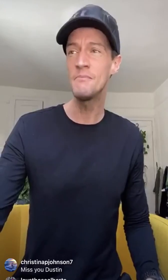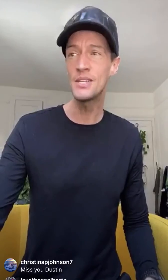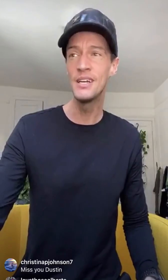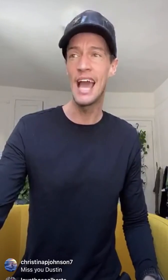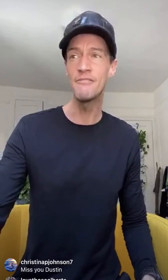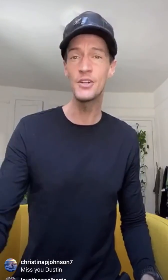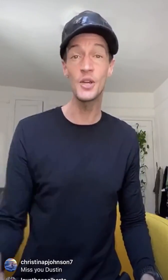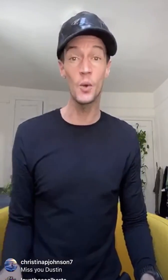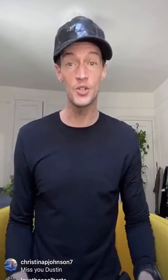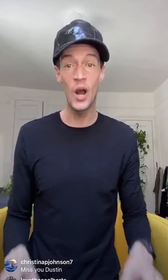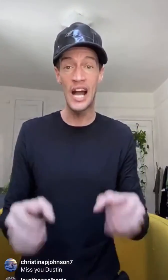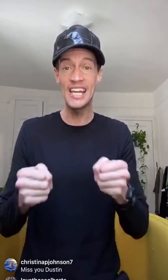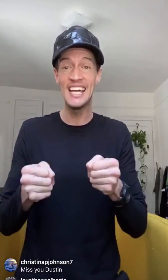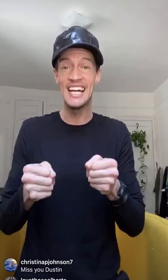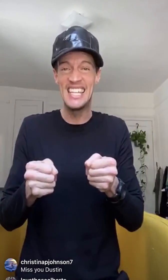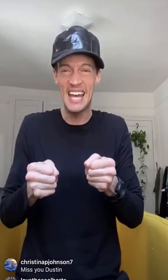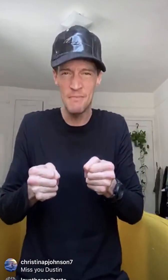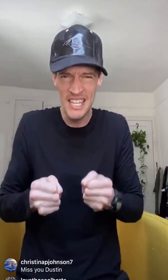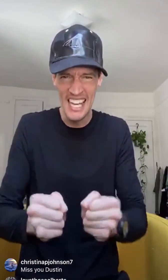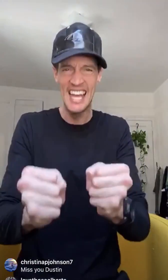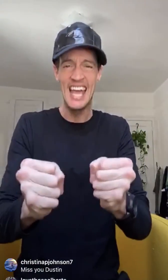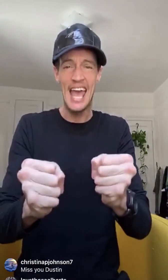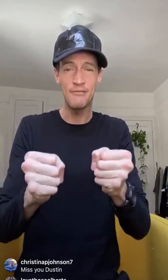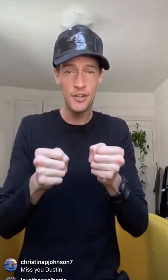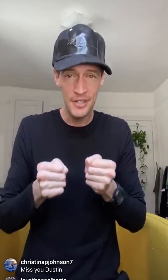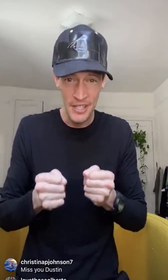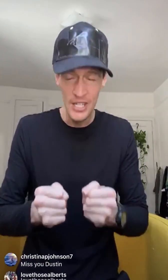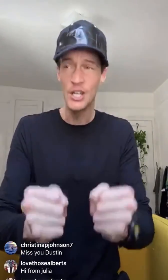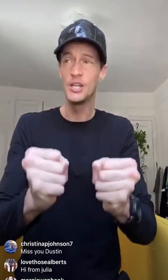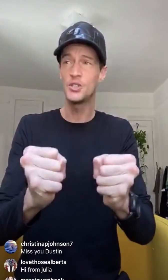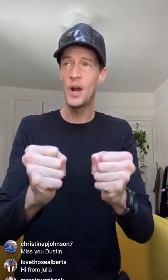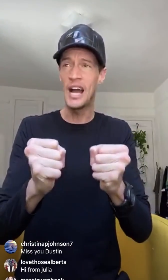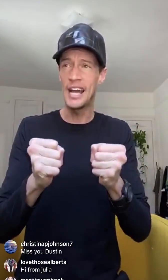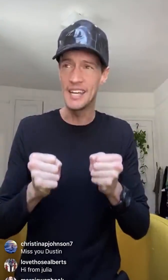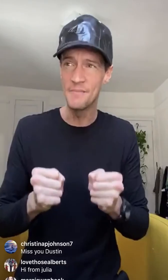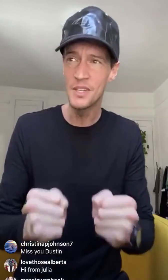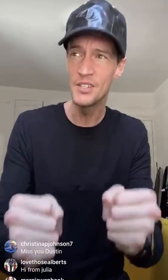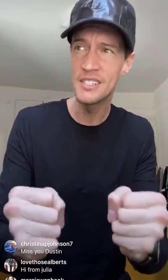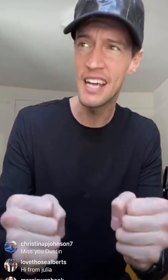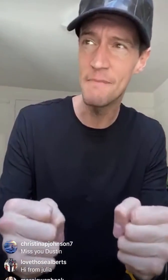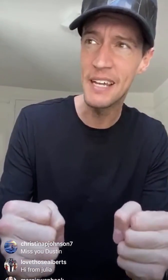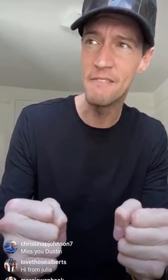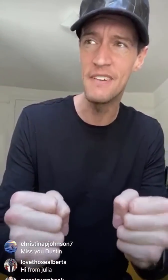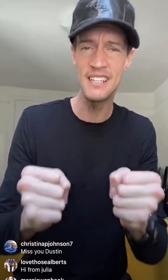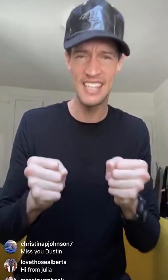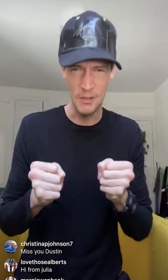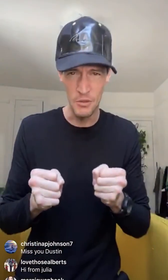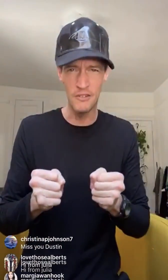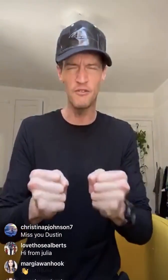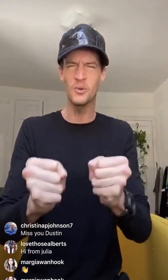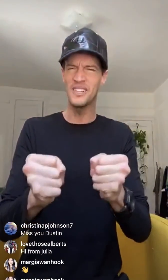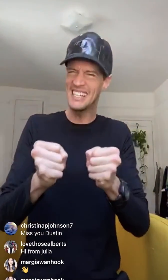conduct. All of these are with that. So you just learned 6 words. Do, action, conduct, deed,